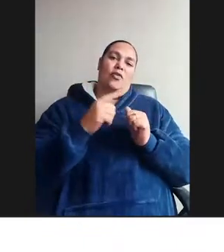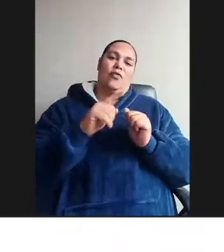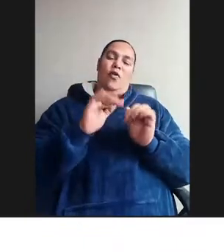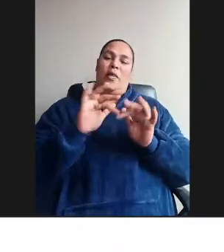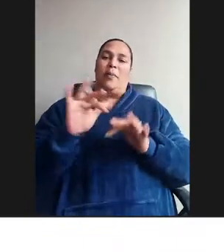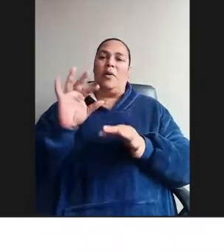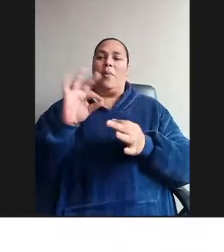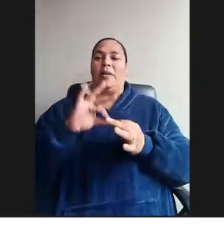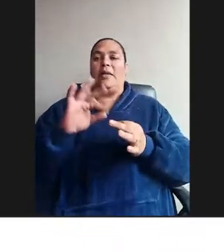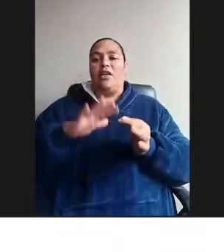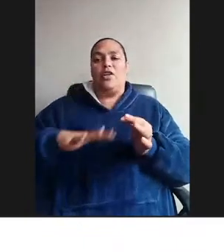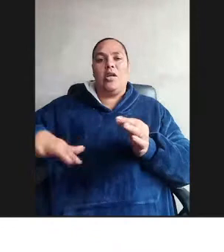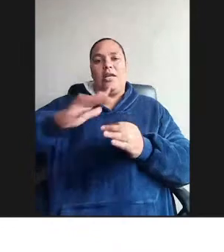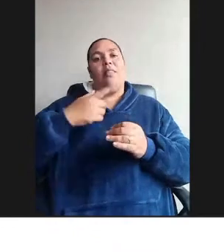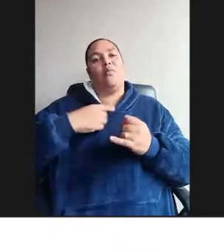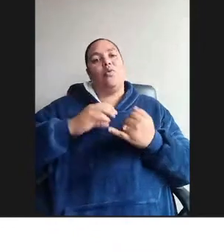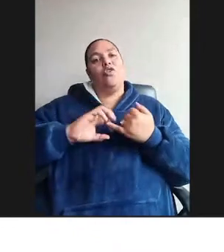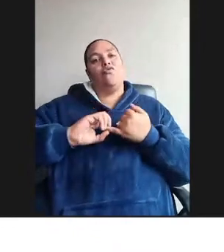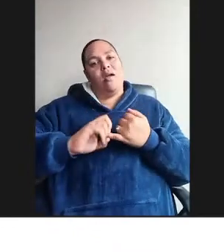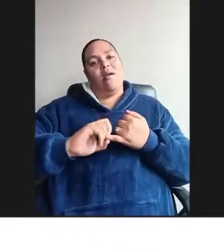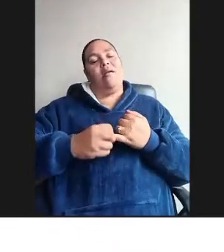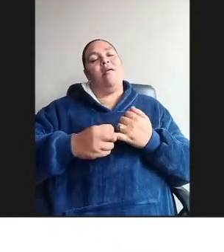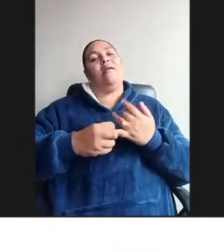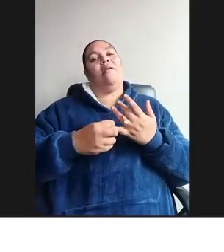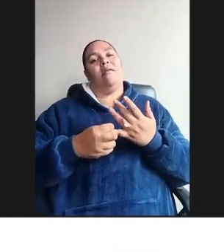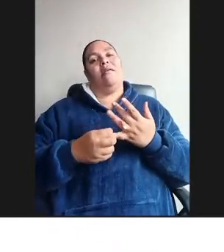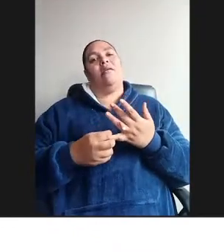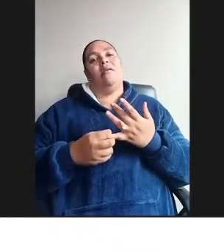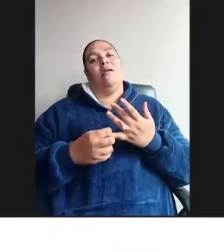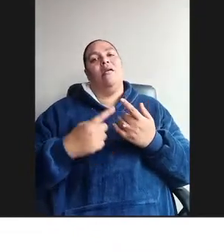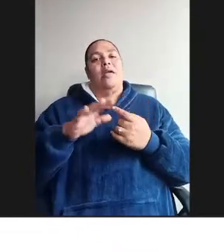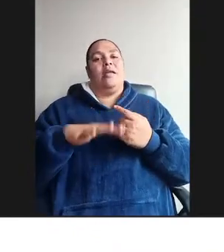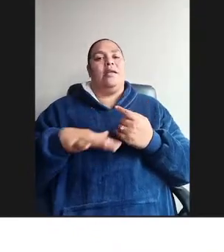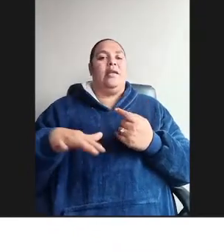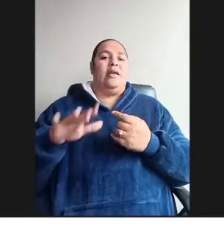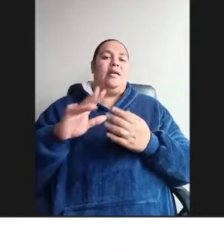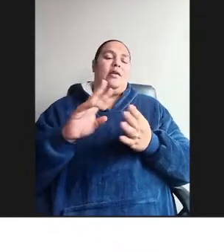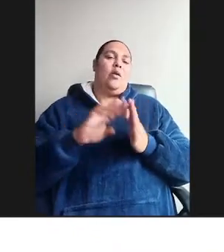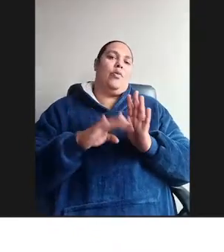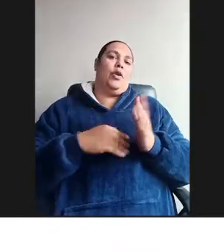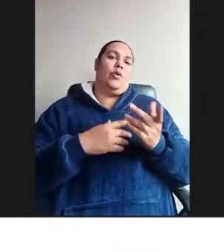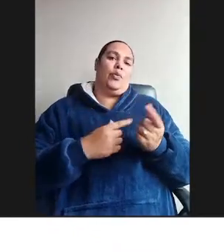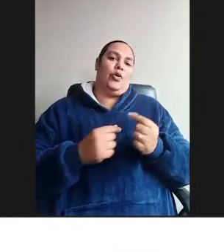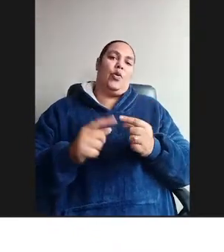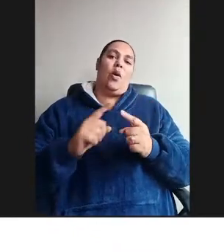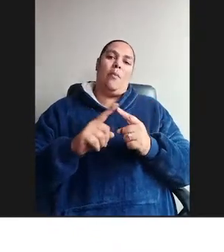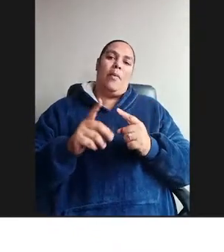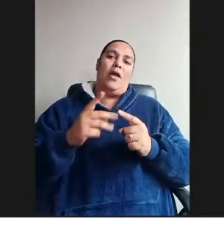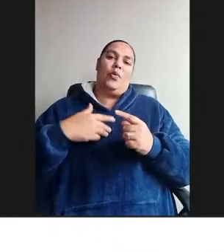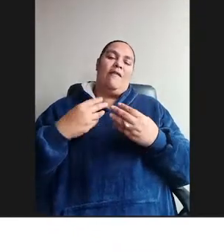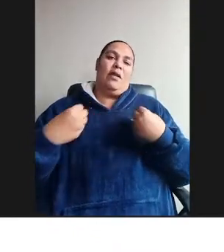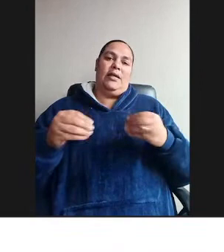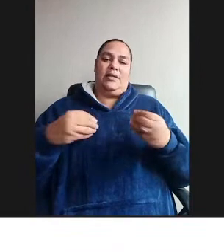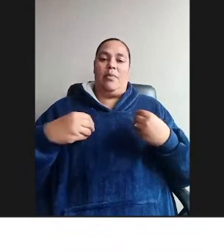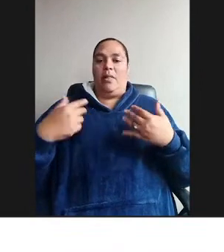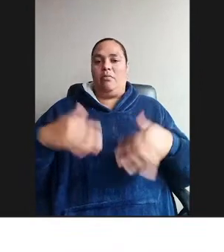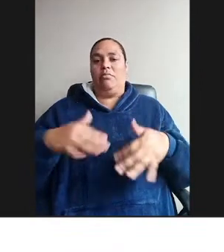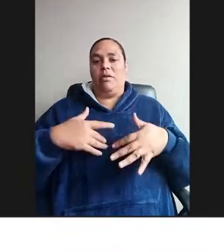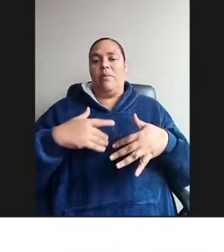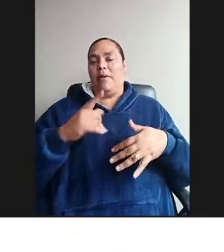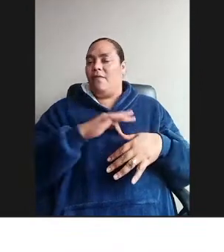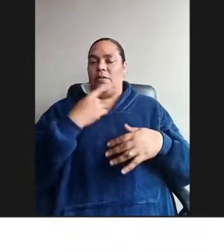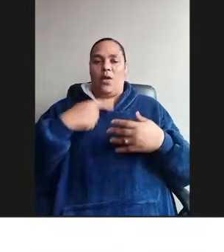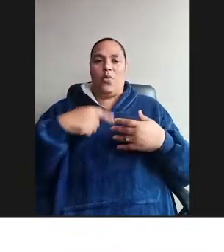then we try and put that in our program as well. But we're very flexible, like I keep on saying.